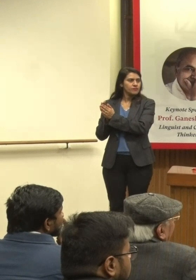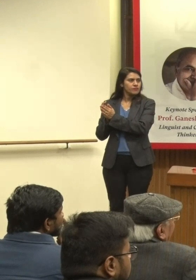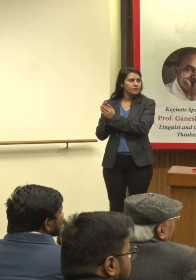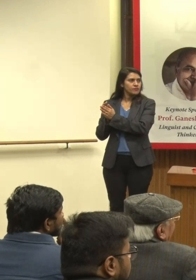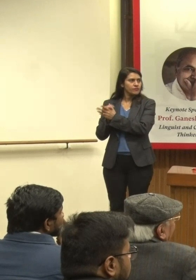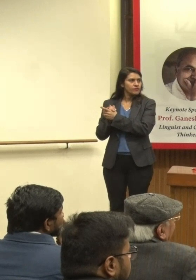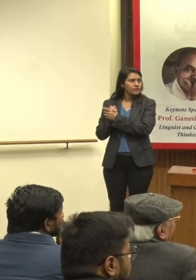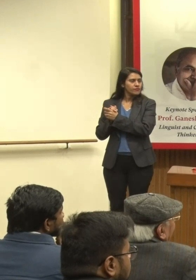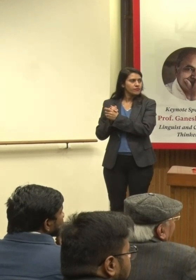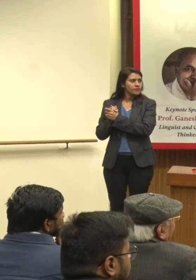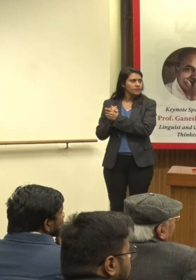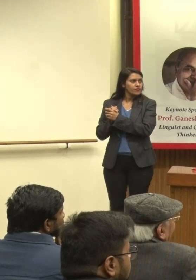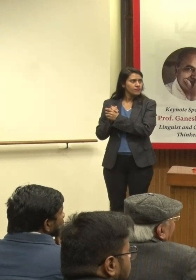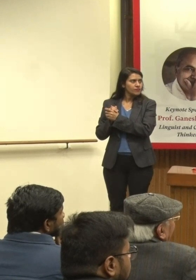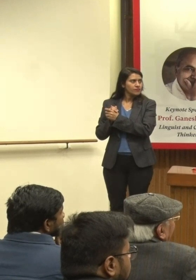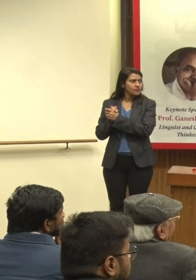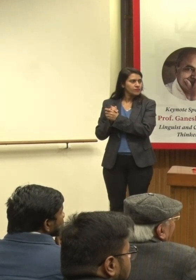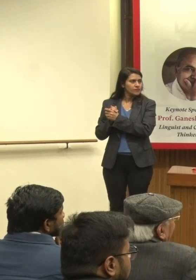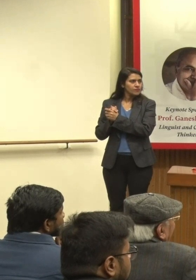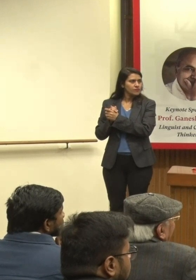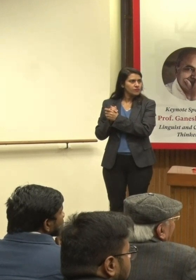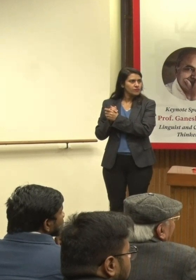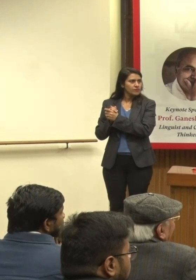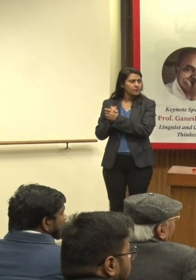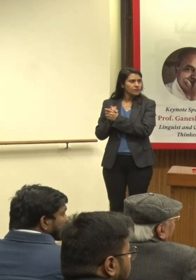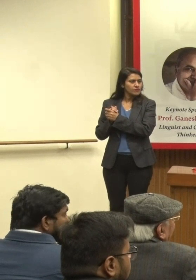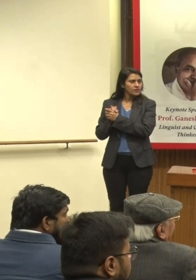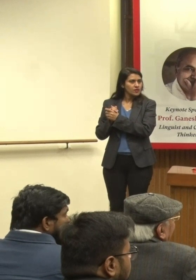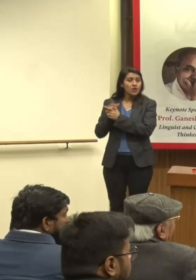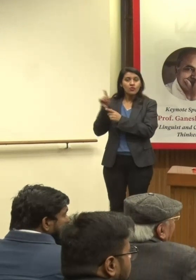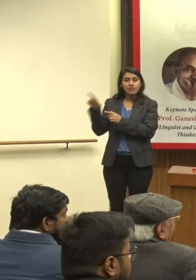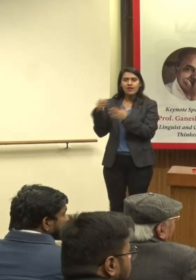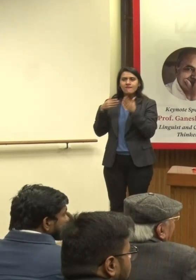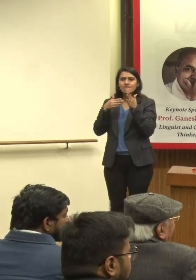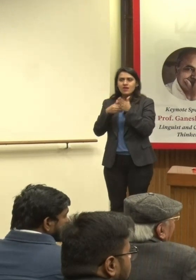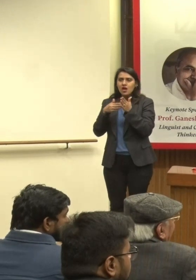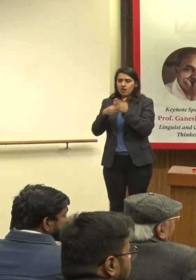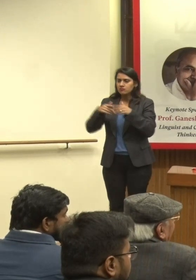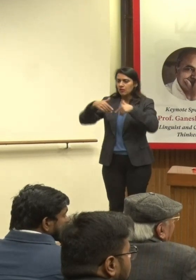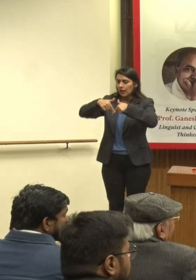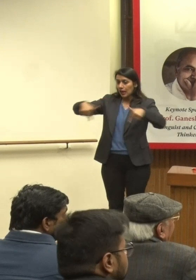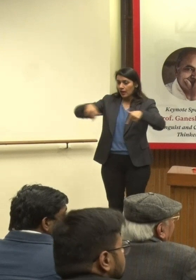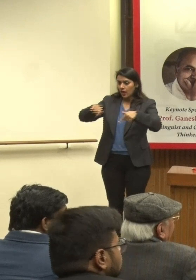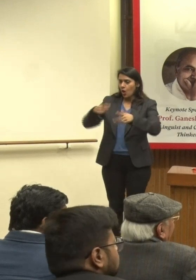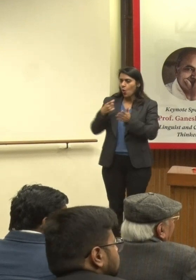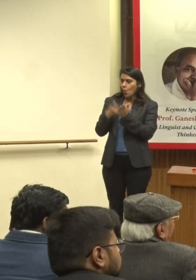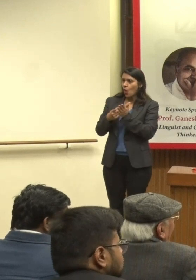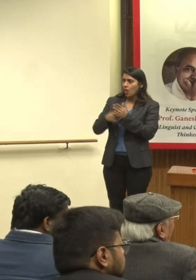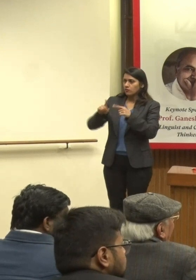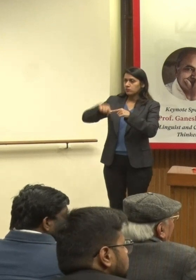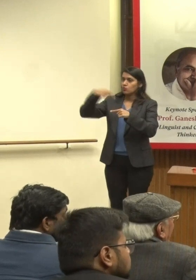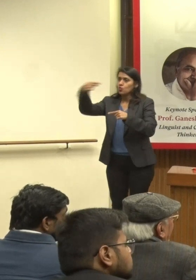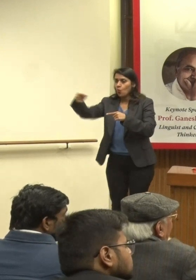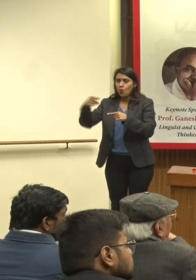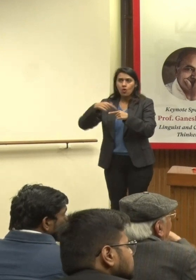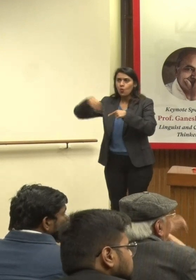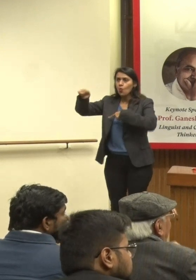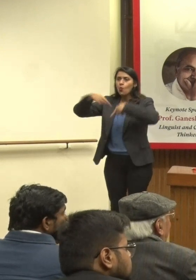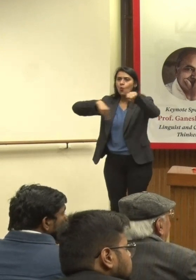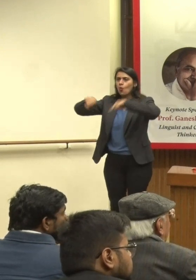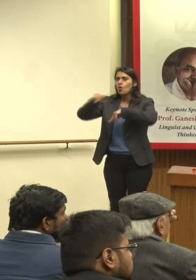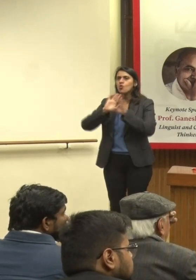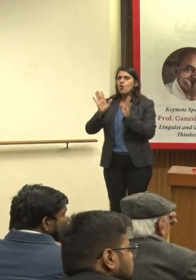which had to face imposition of area, which had to face area restriction. That is, they could move